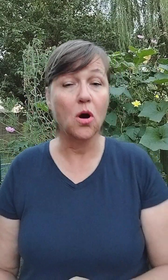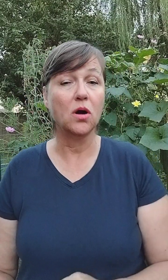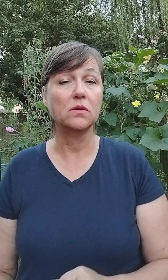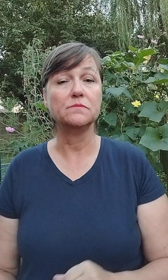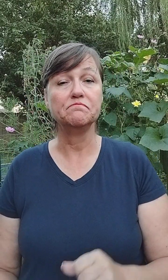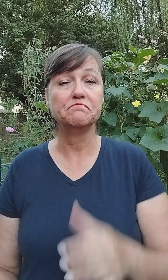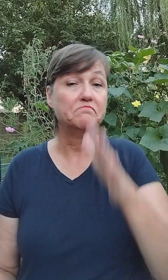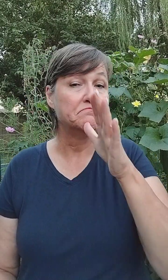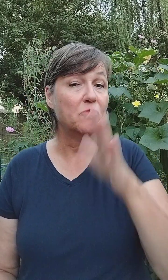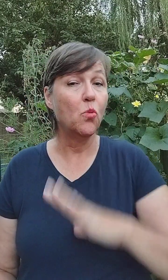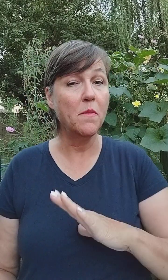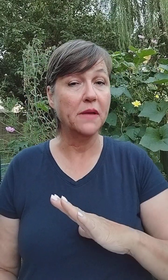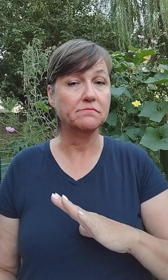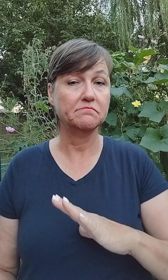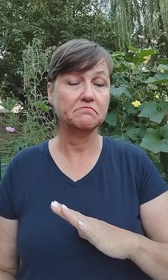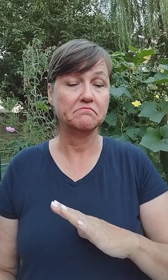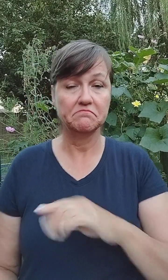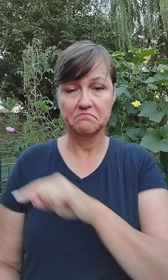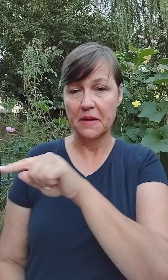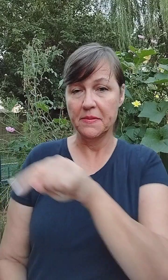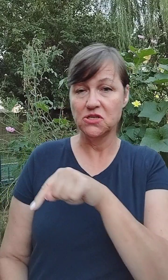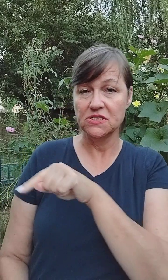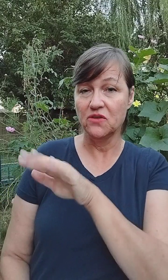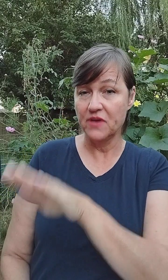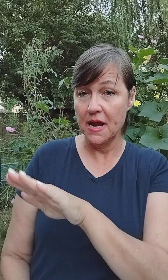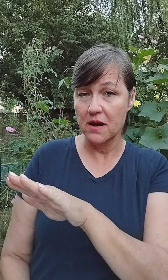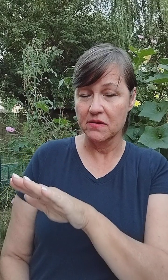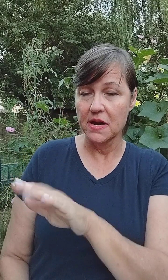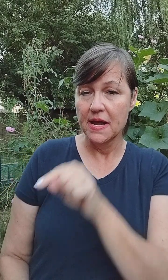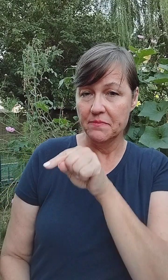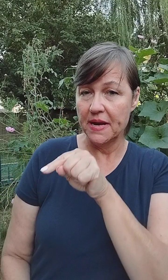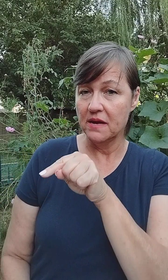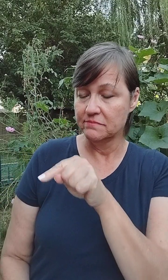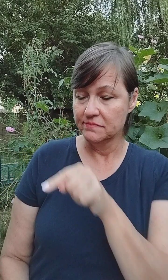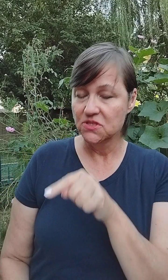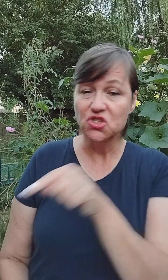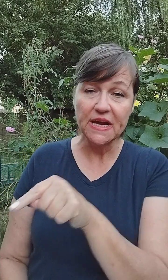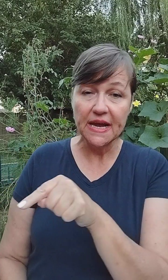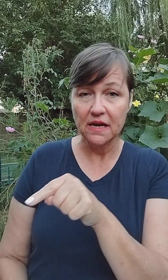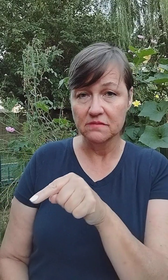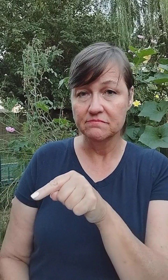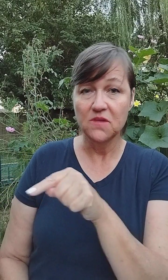or woman. Maybe she's over here. Be she, her,